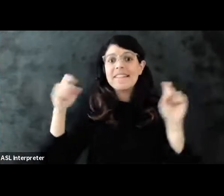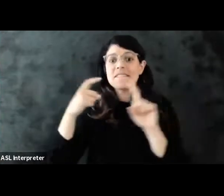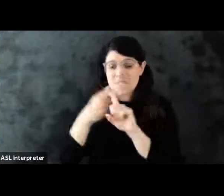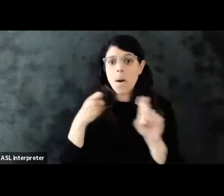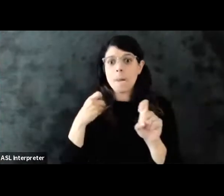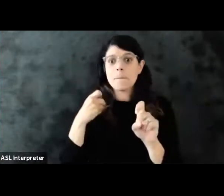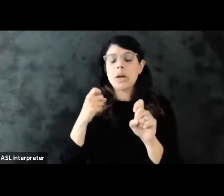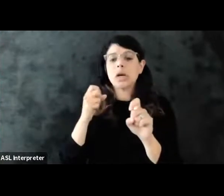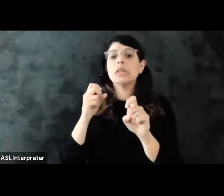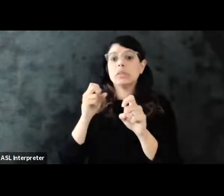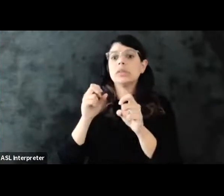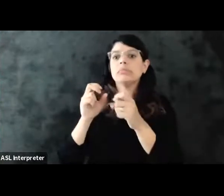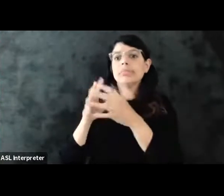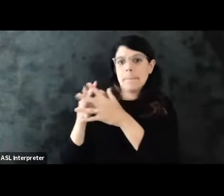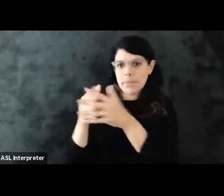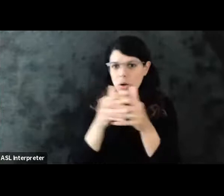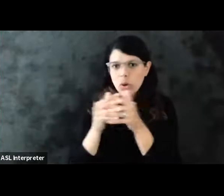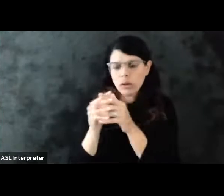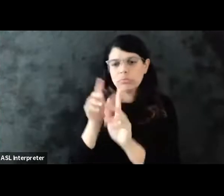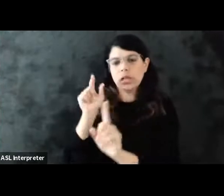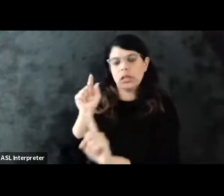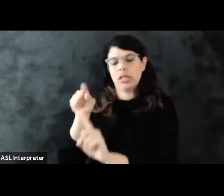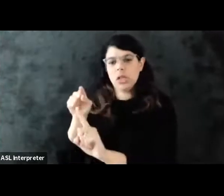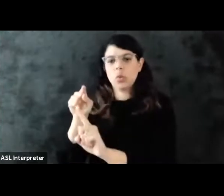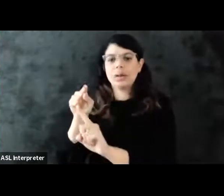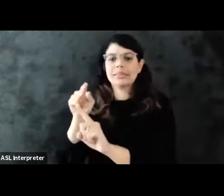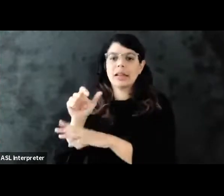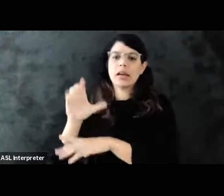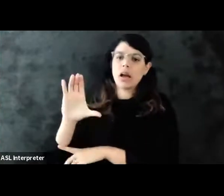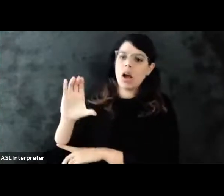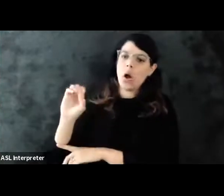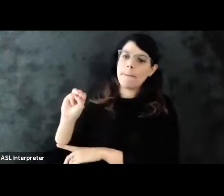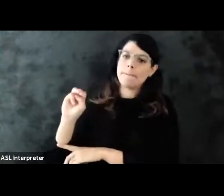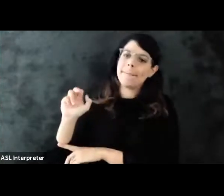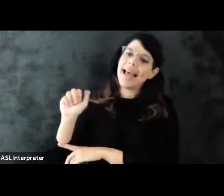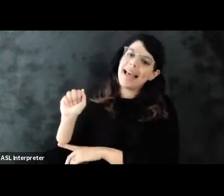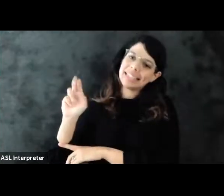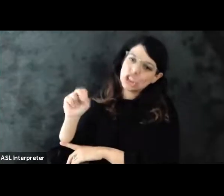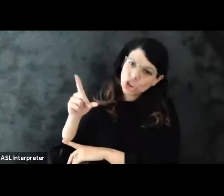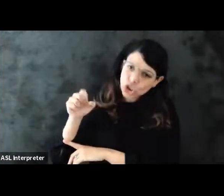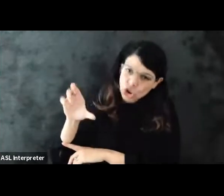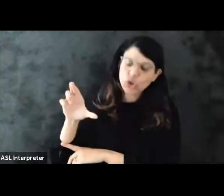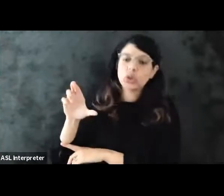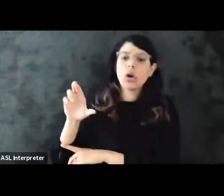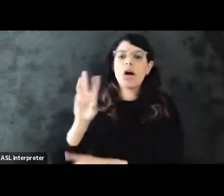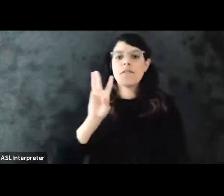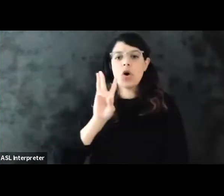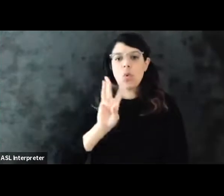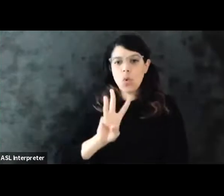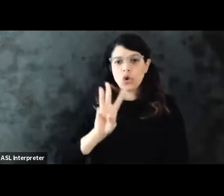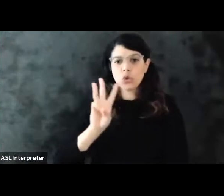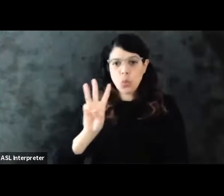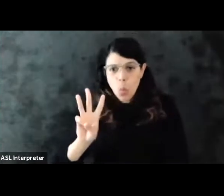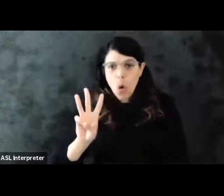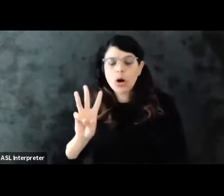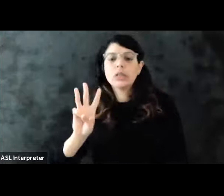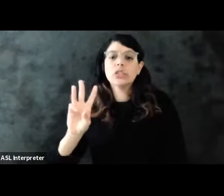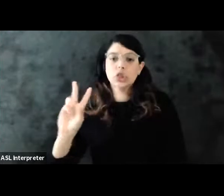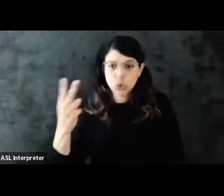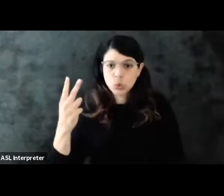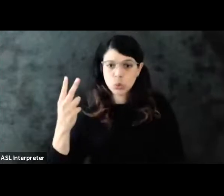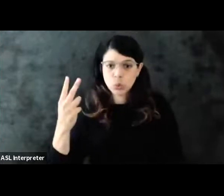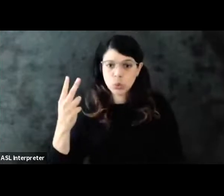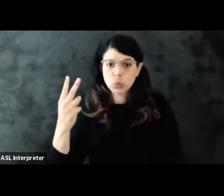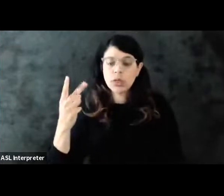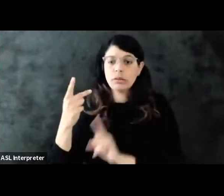II of the Allied forces. Okay, and he became president, and he took on not only